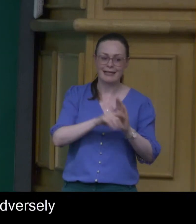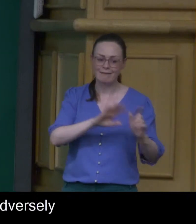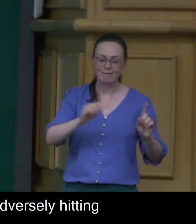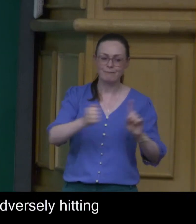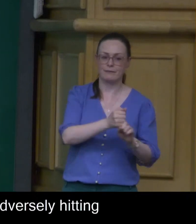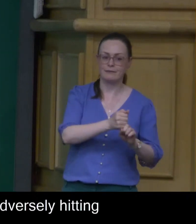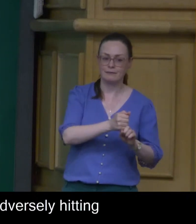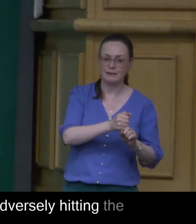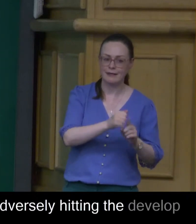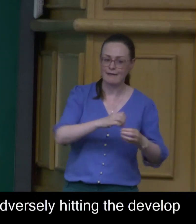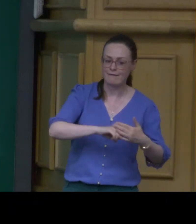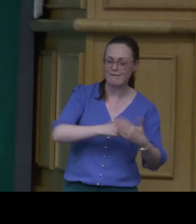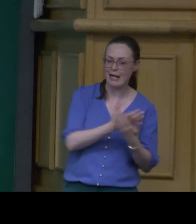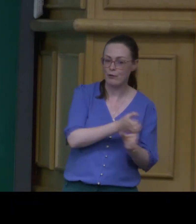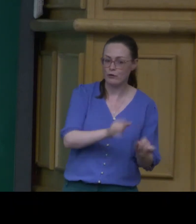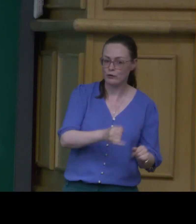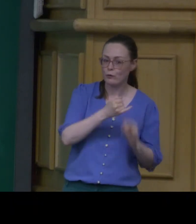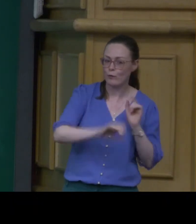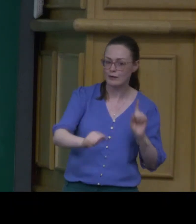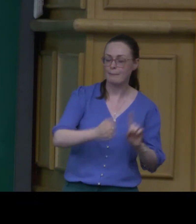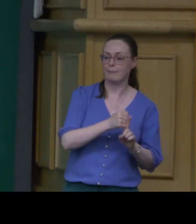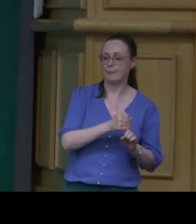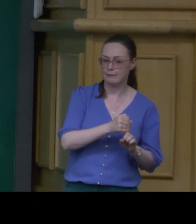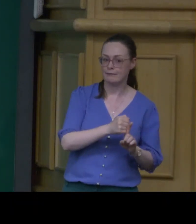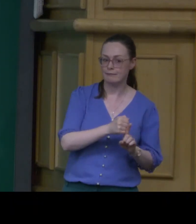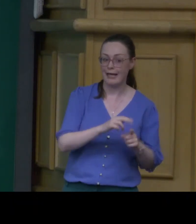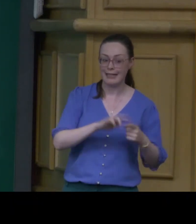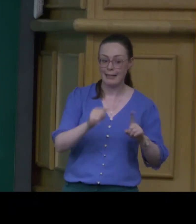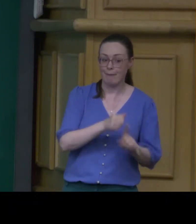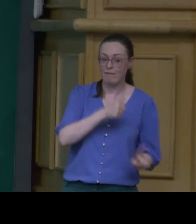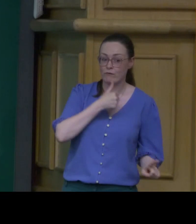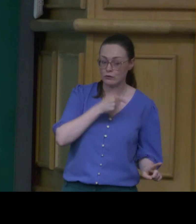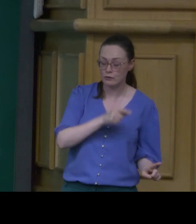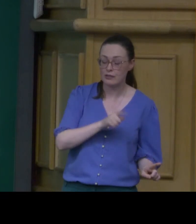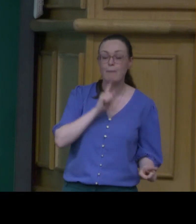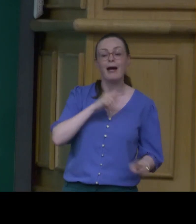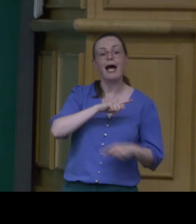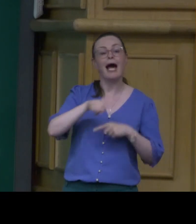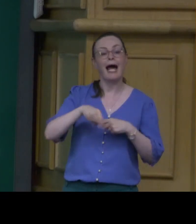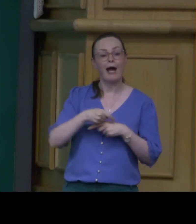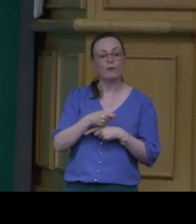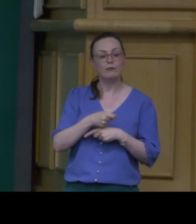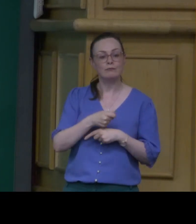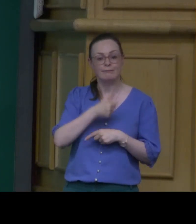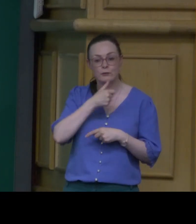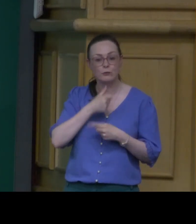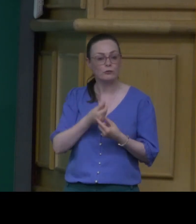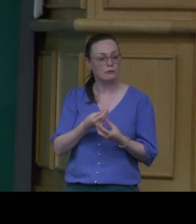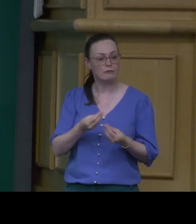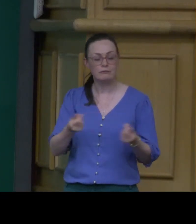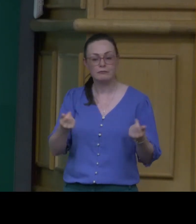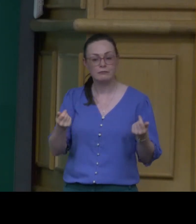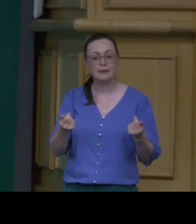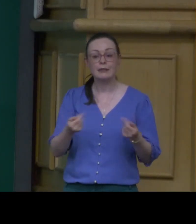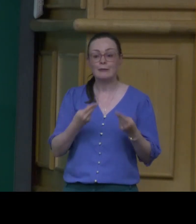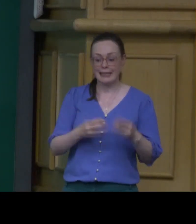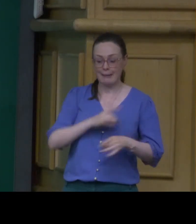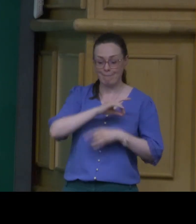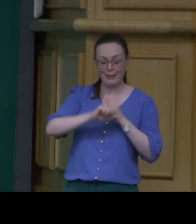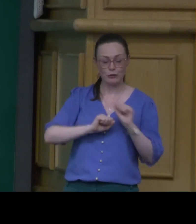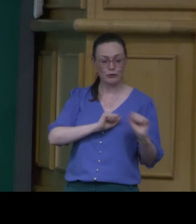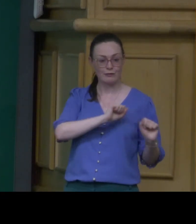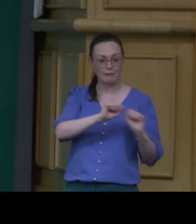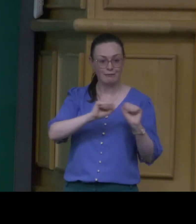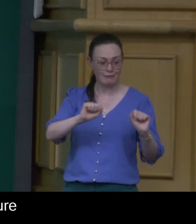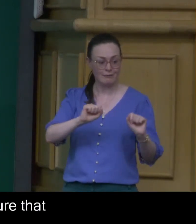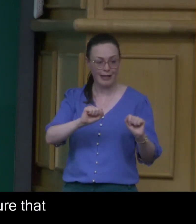developing countries most and first. Our solution there has to be in making sure that they